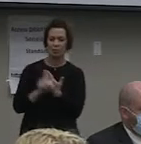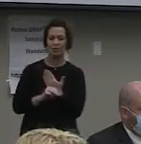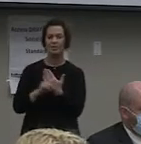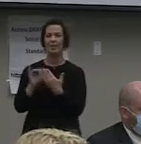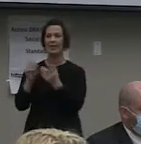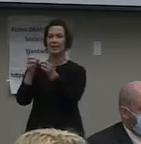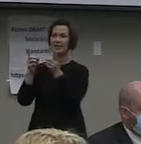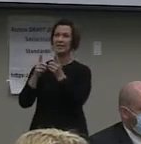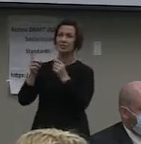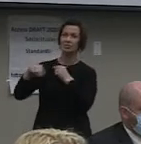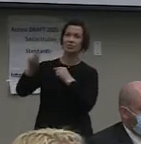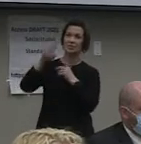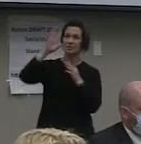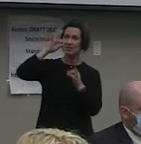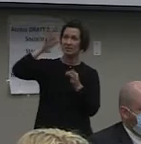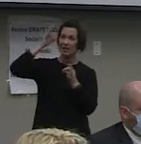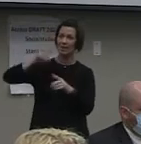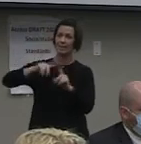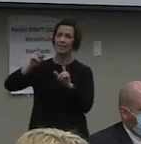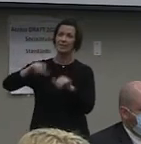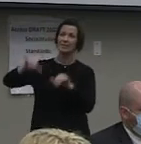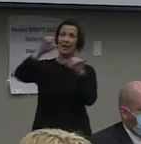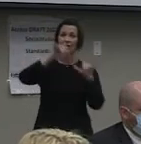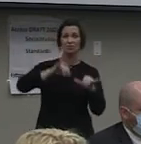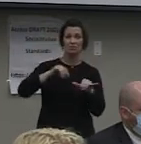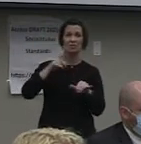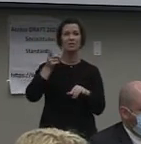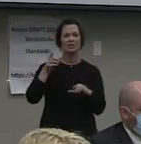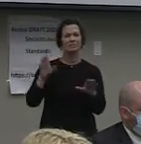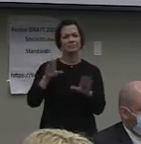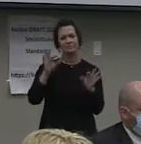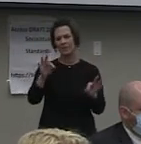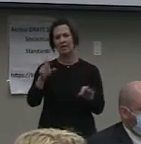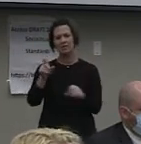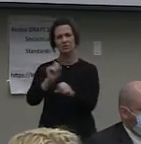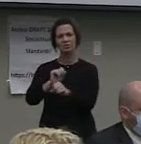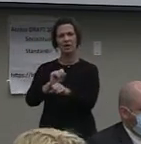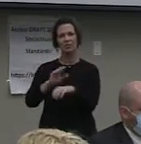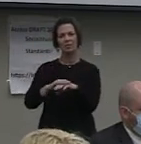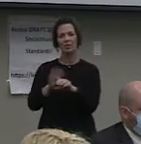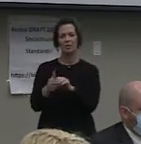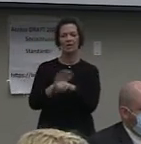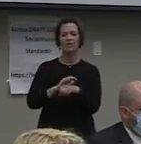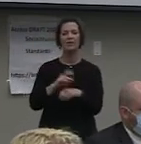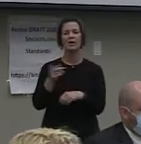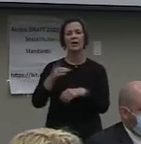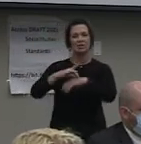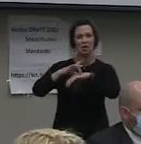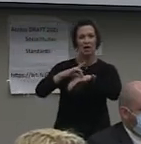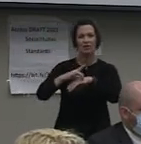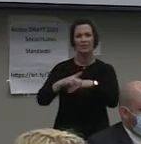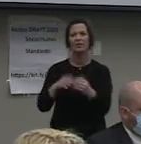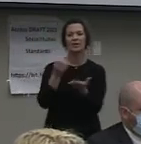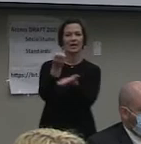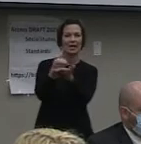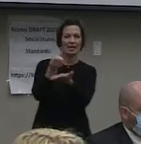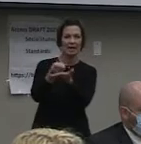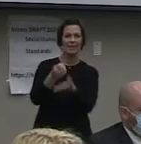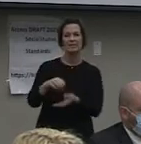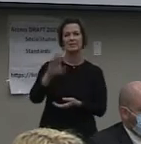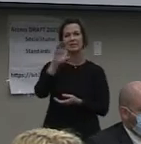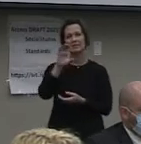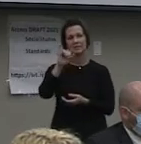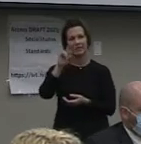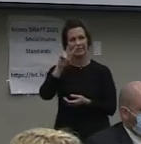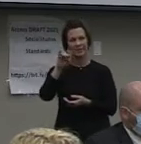decide, but the standards have done an excellent job of covering history geography, economics, and civics in